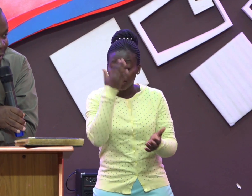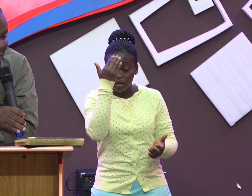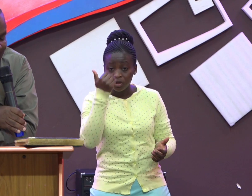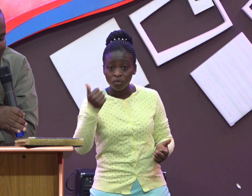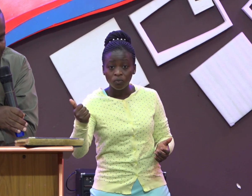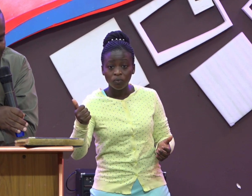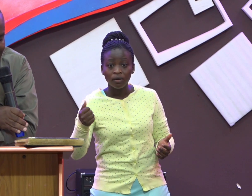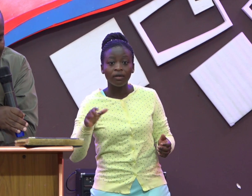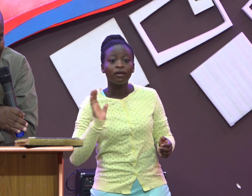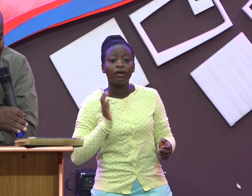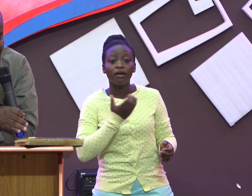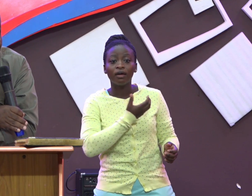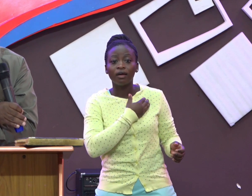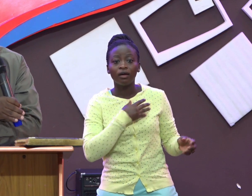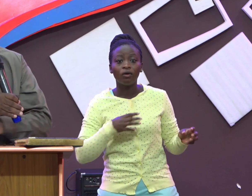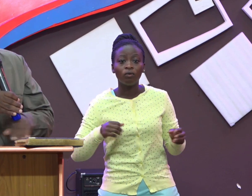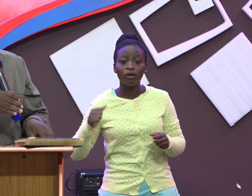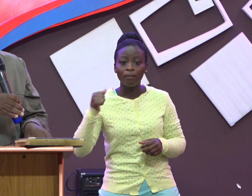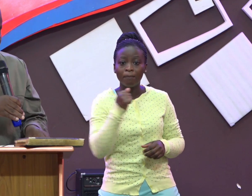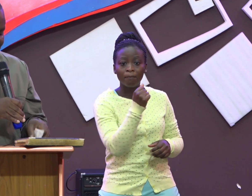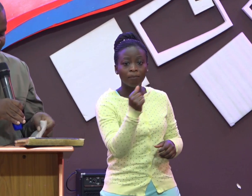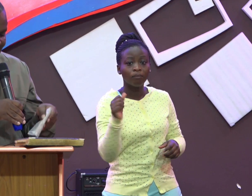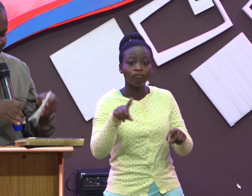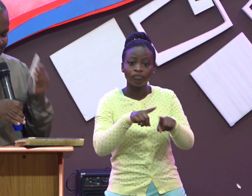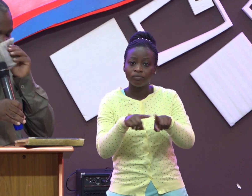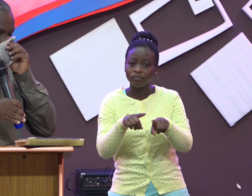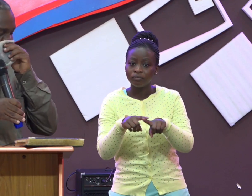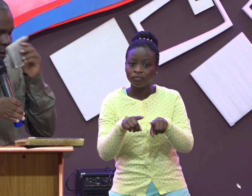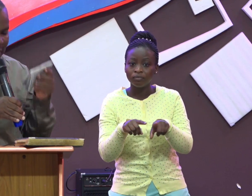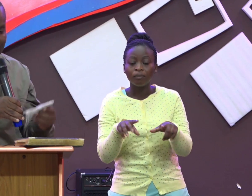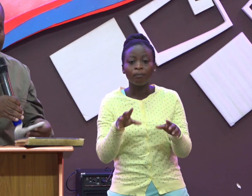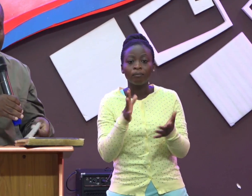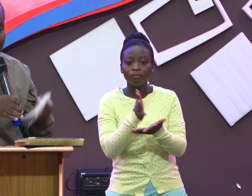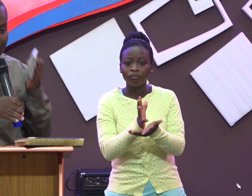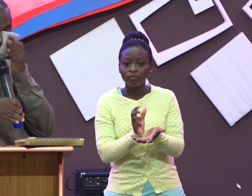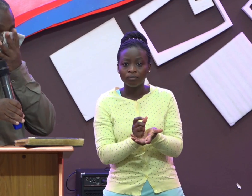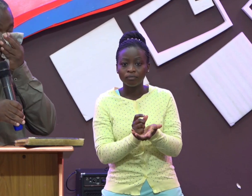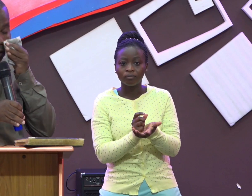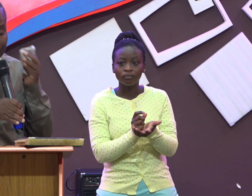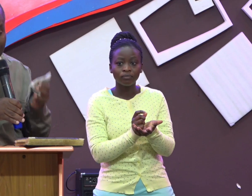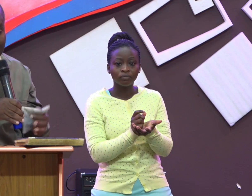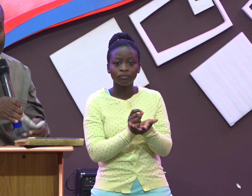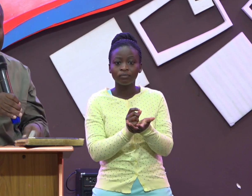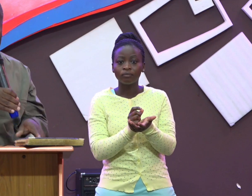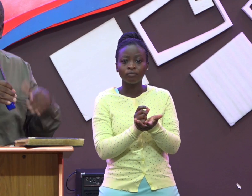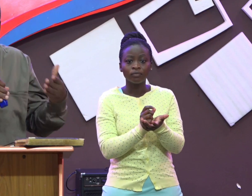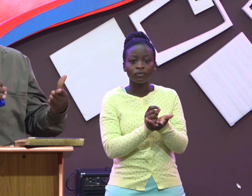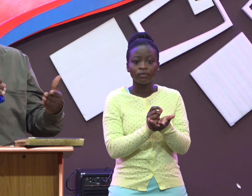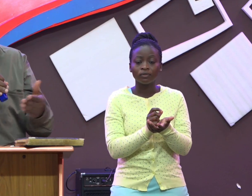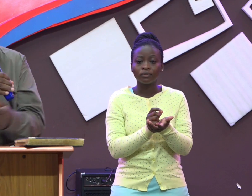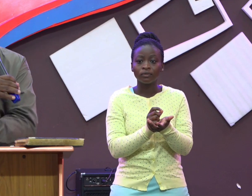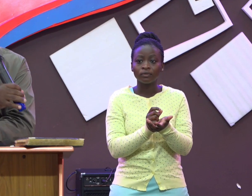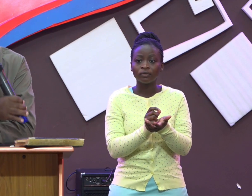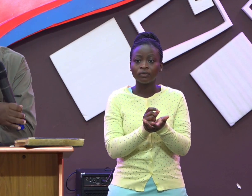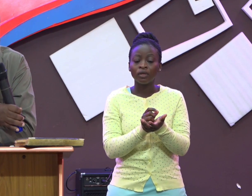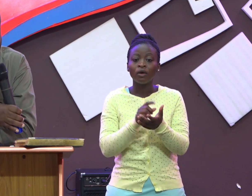tuli balokole. And it's the reason as to why our walk in salvation is different yet we are all born again. Ekitambuza obulamu era ekirabisibwa wabweru kisinzira ku